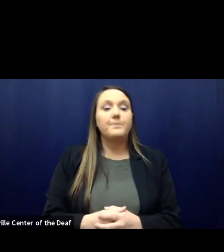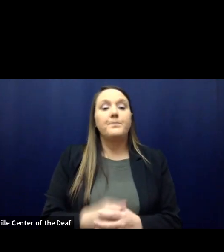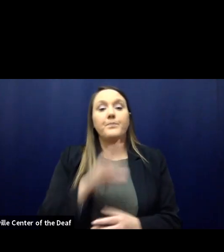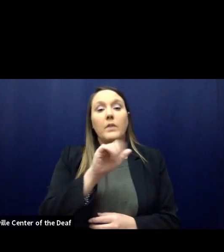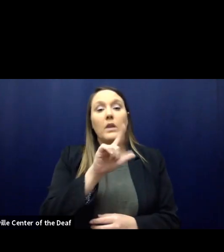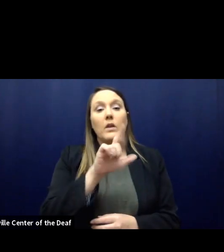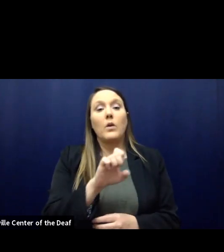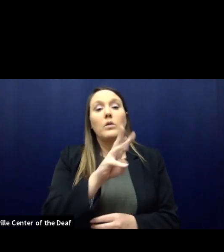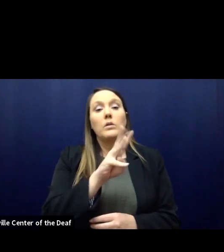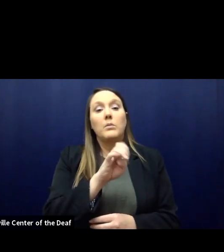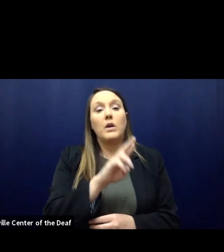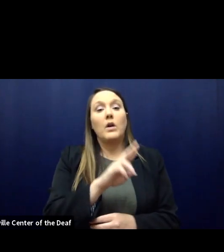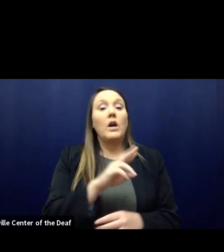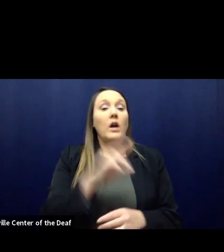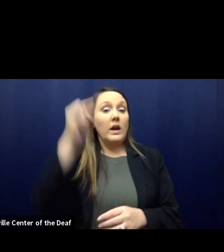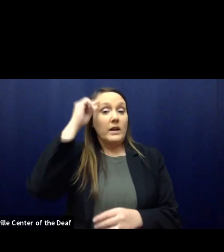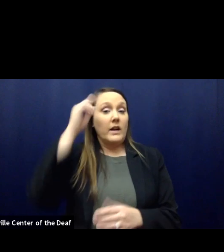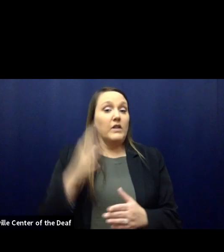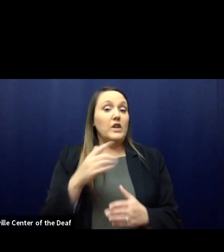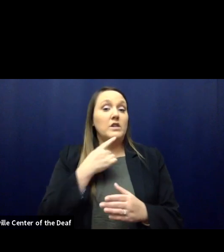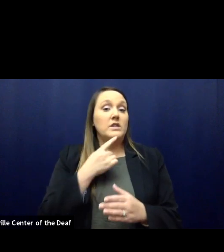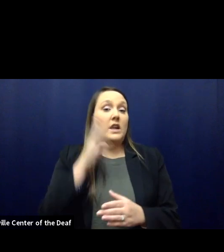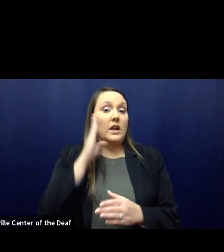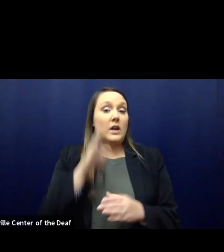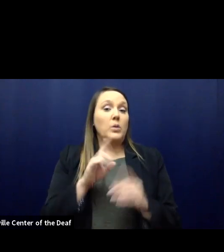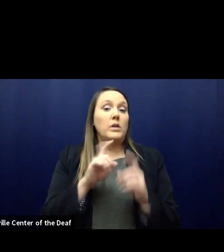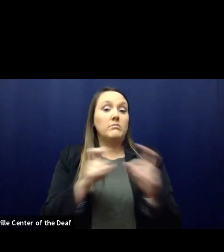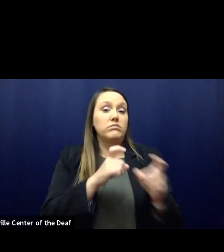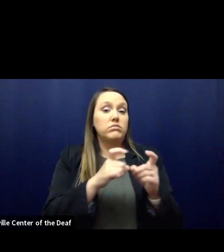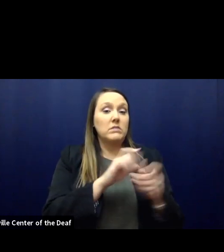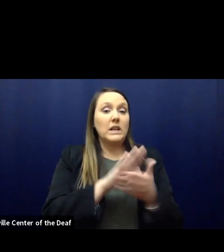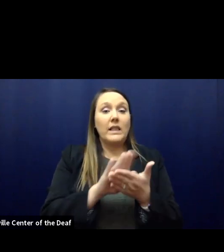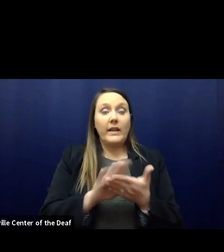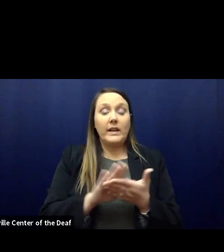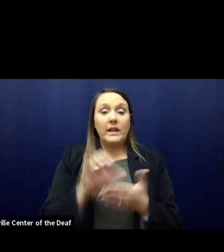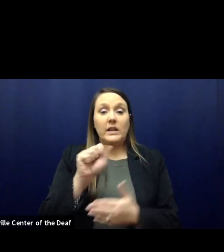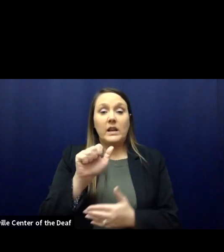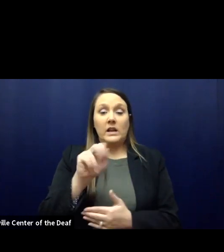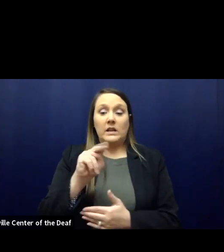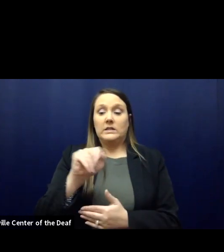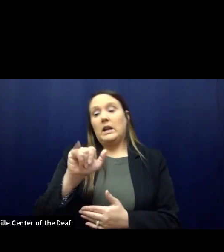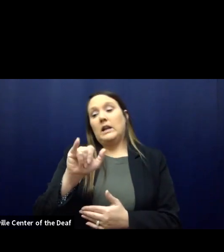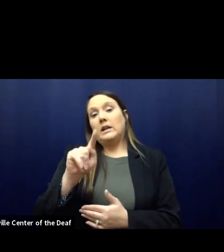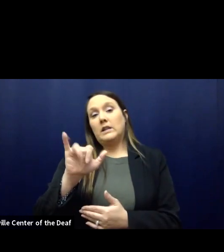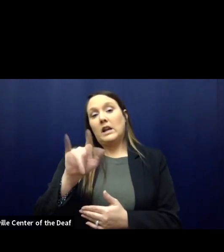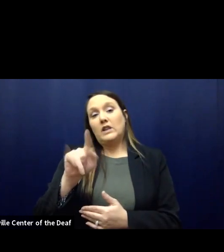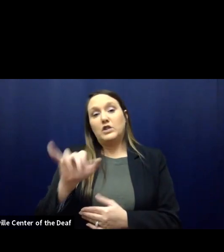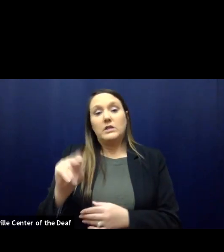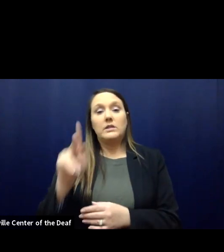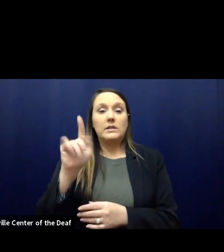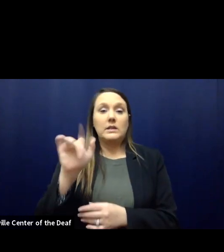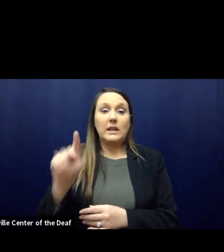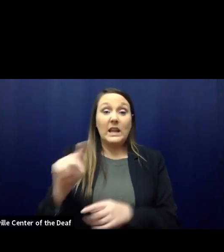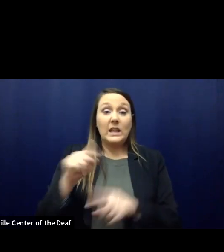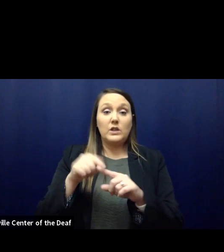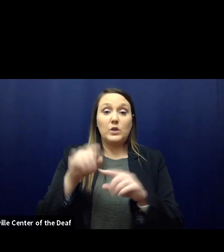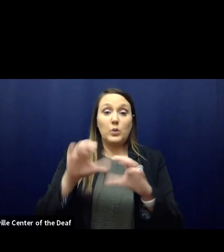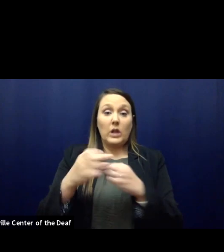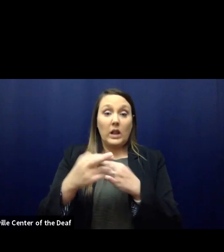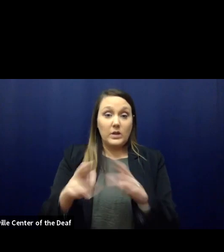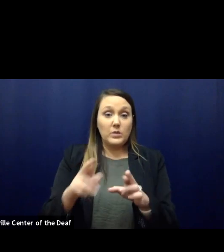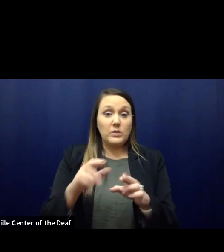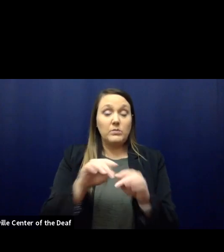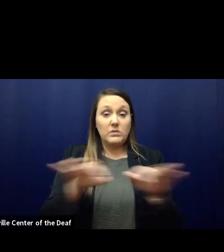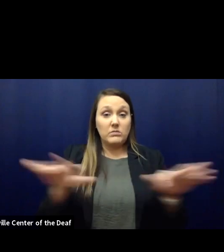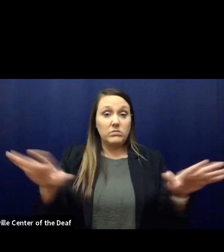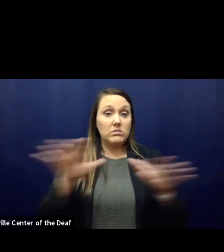with WBR, the governor said he would be distributing cleaning sanitation kits to classrooms across the state. Is KCHD part of that